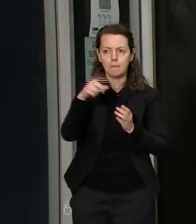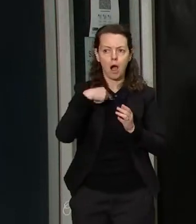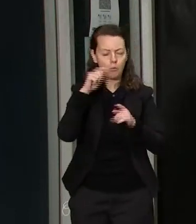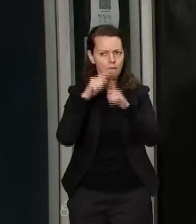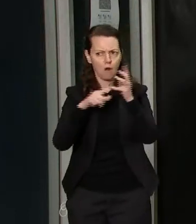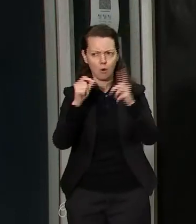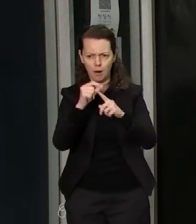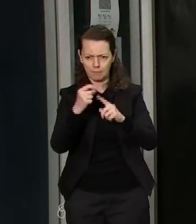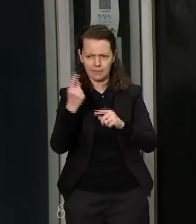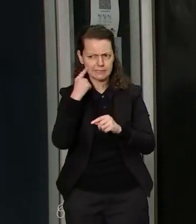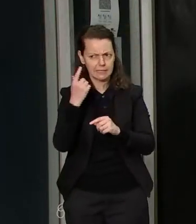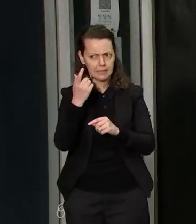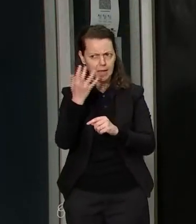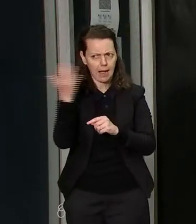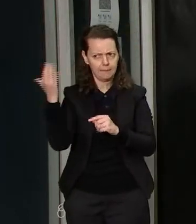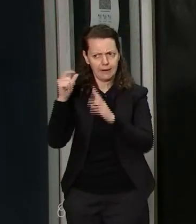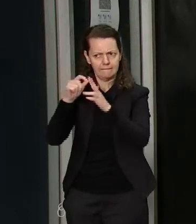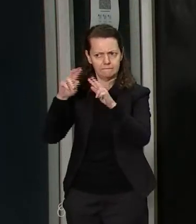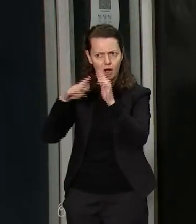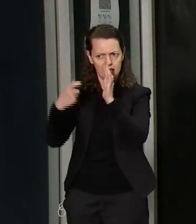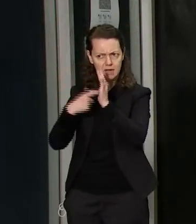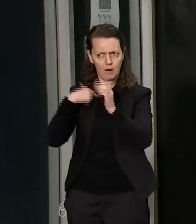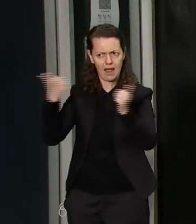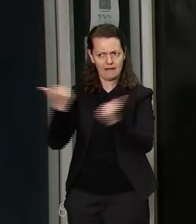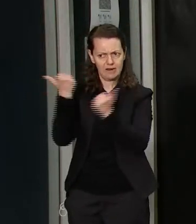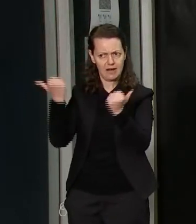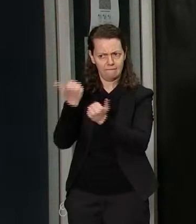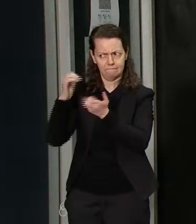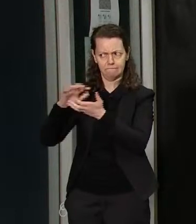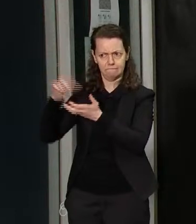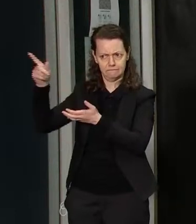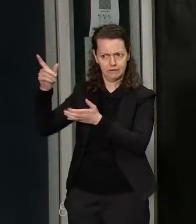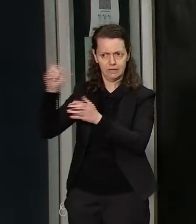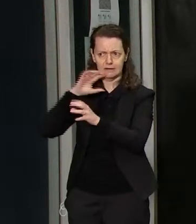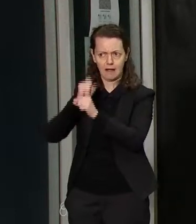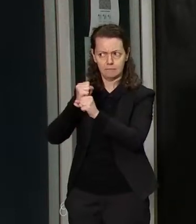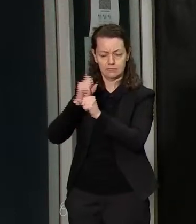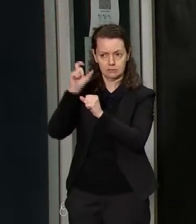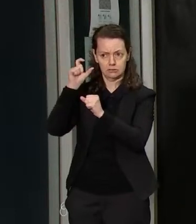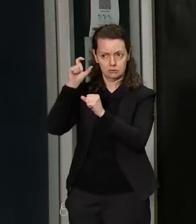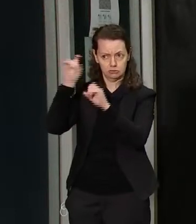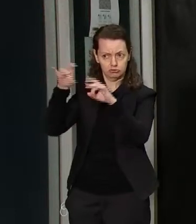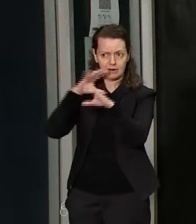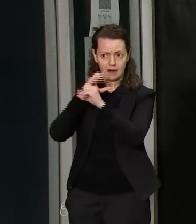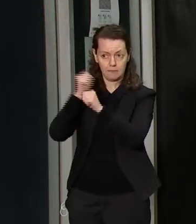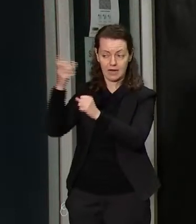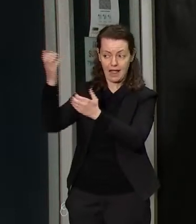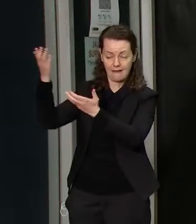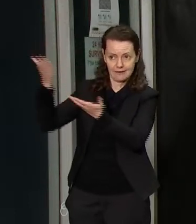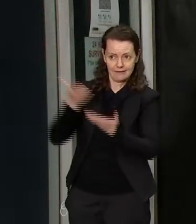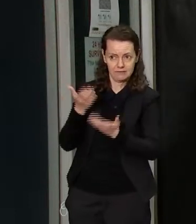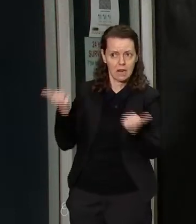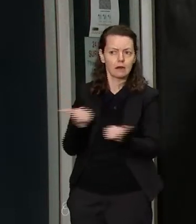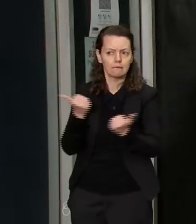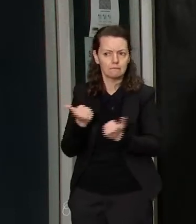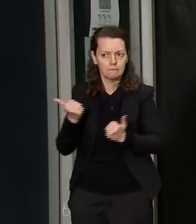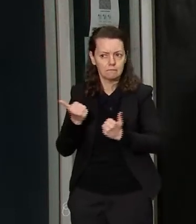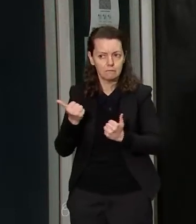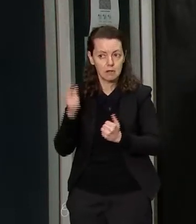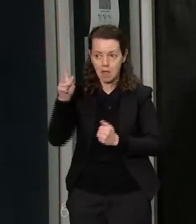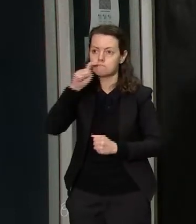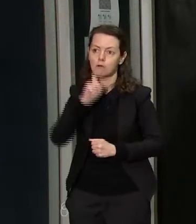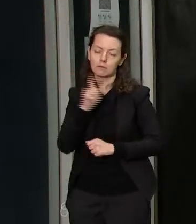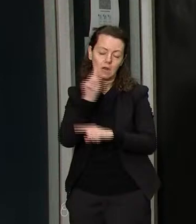have capacity for the second dose for Pfizer, but the confidence that the Commonwealth provided to states and